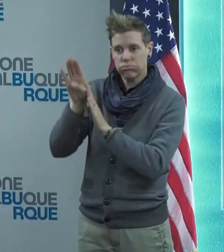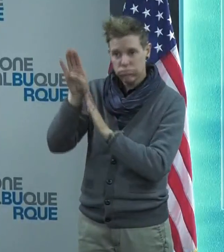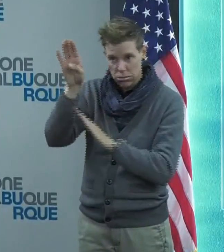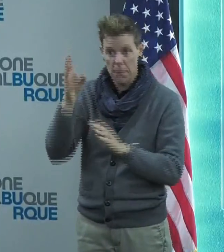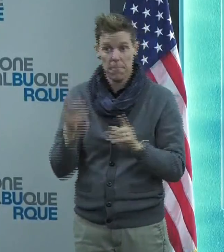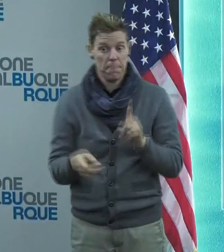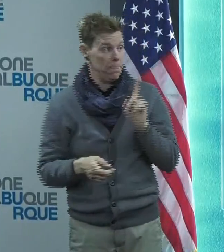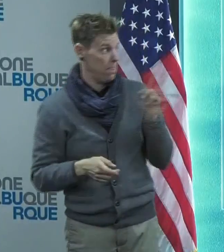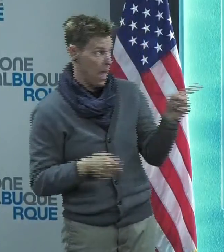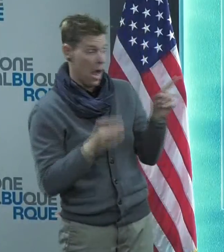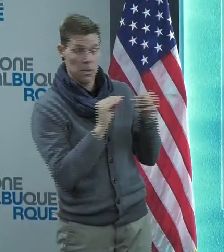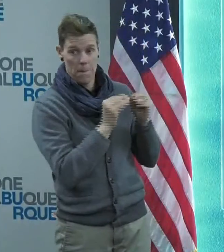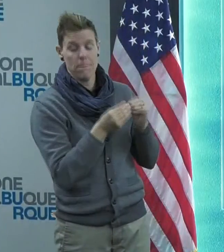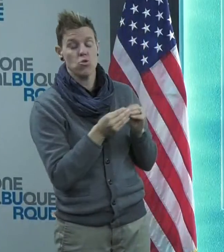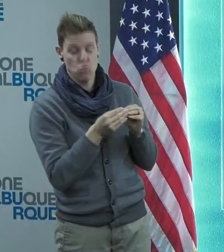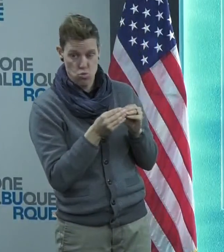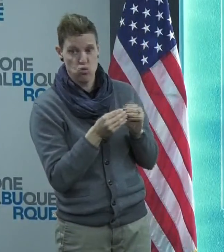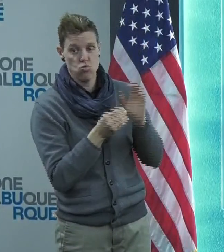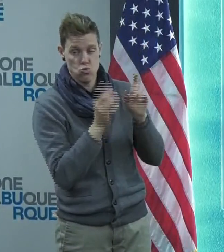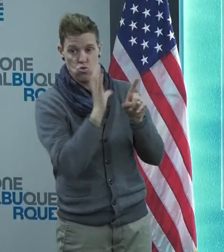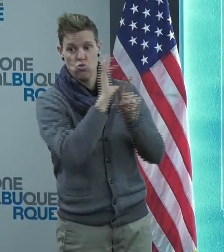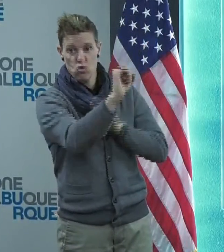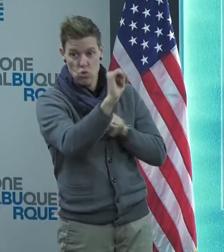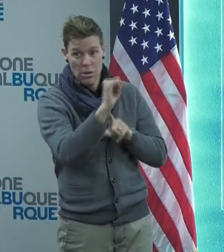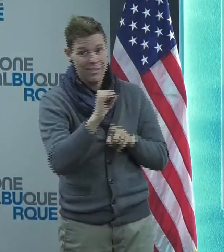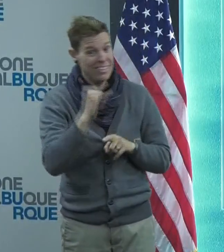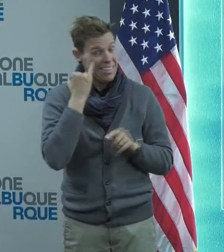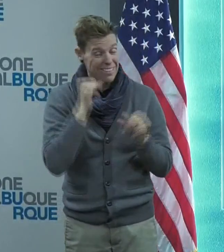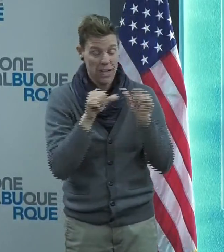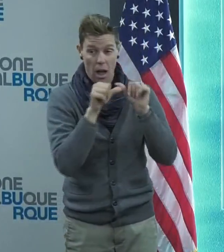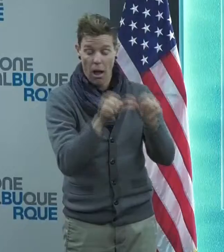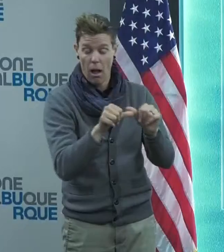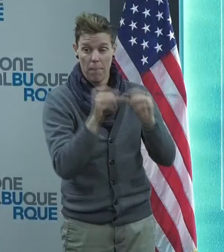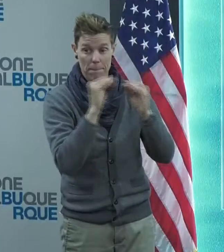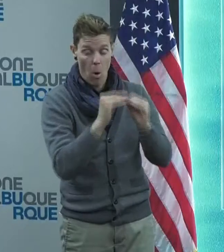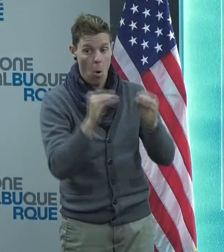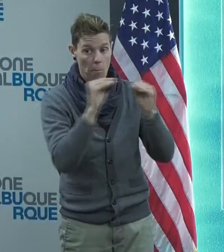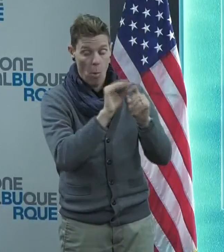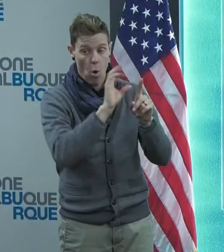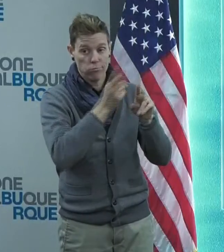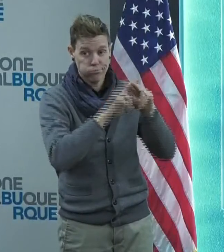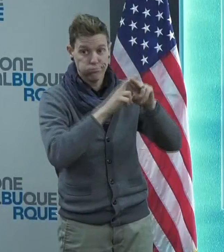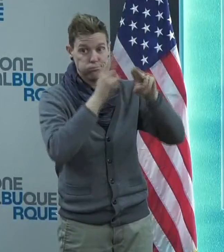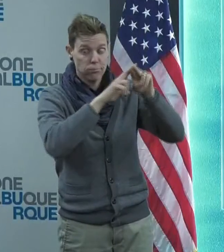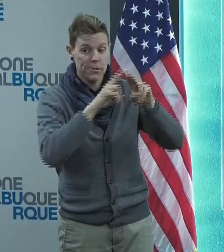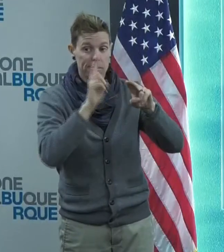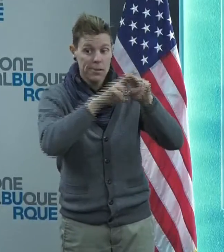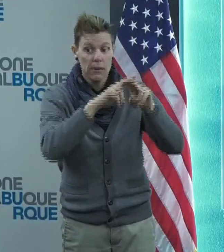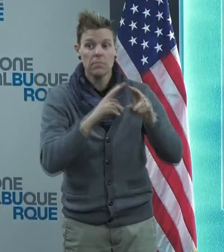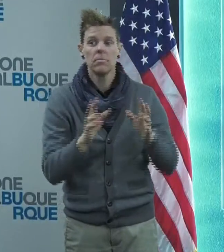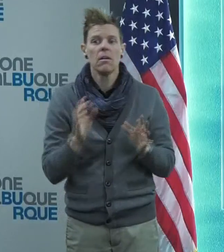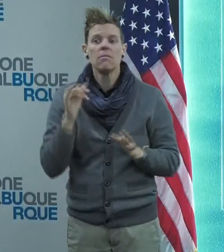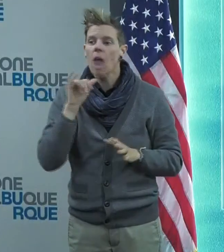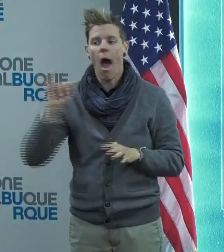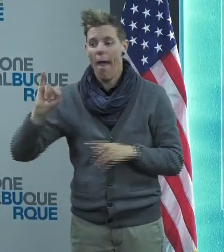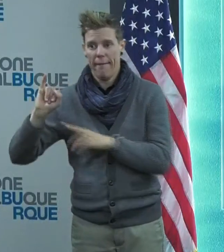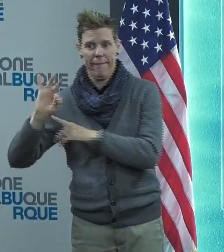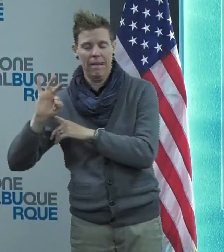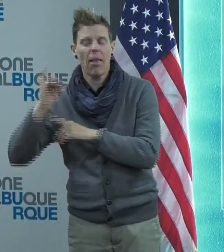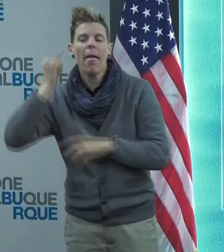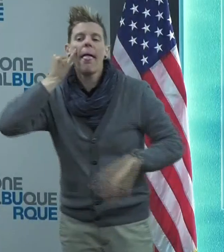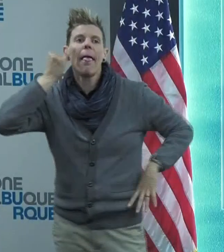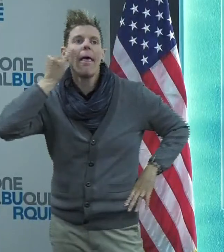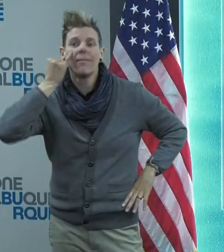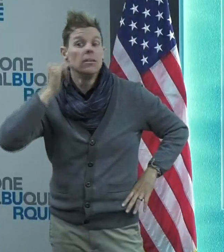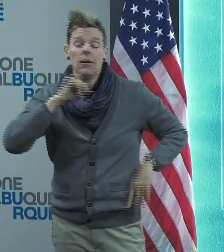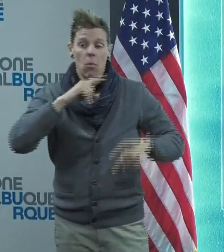that it is, if we continue on that trend, then it will be a question of when we reach capacity with hospitals and when we have to start thinking